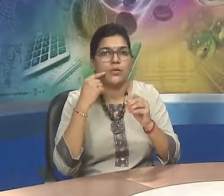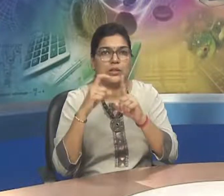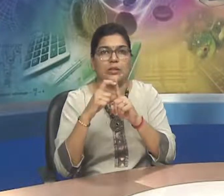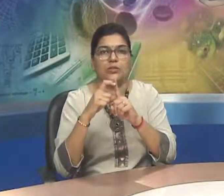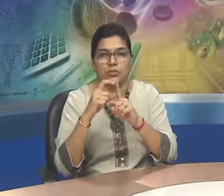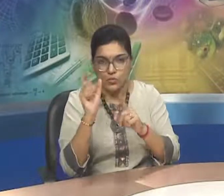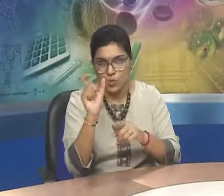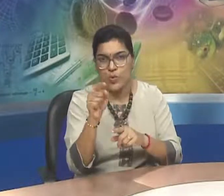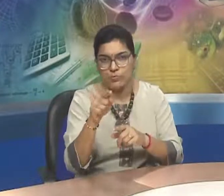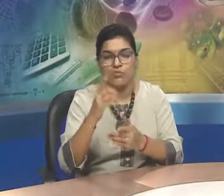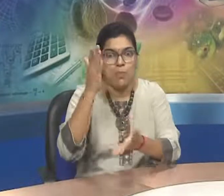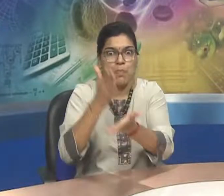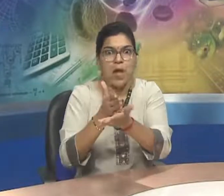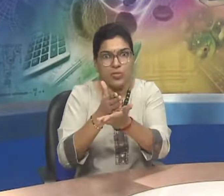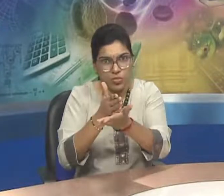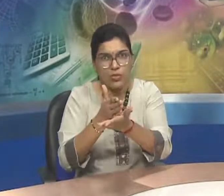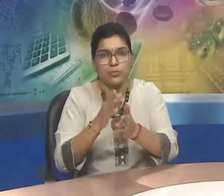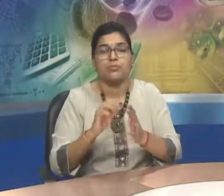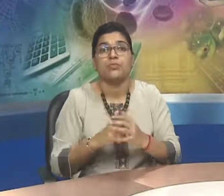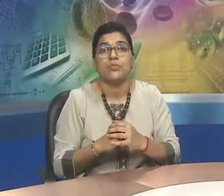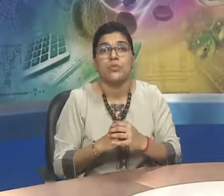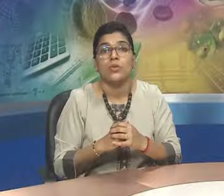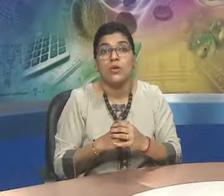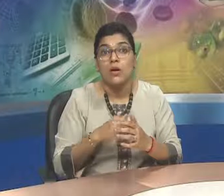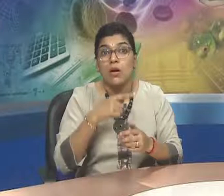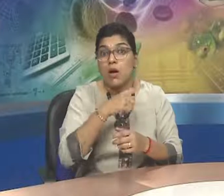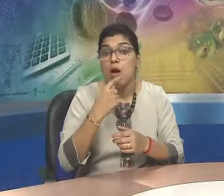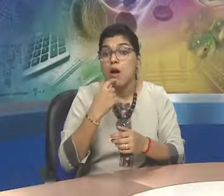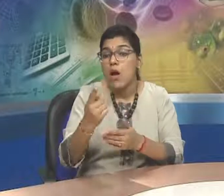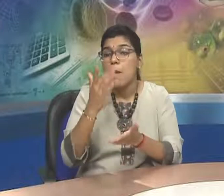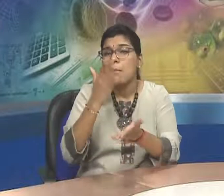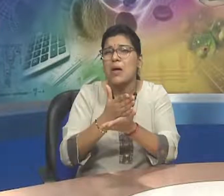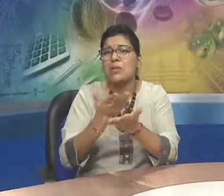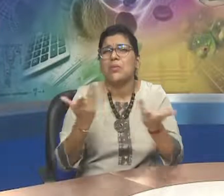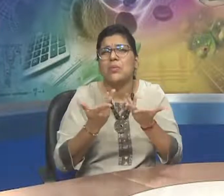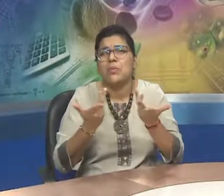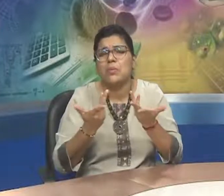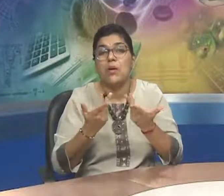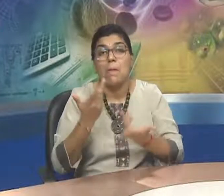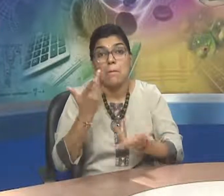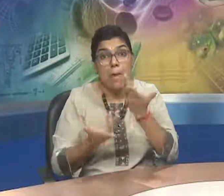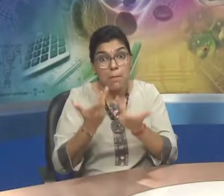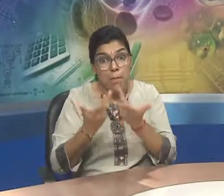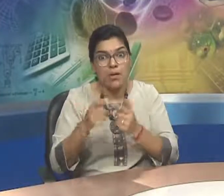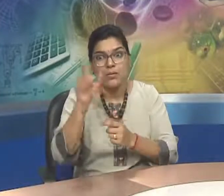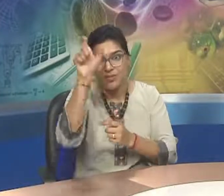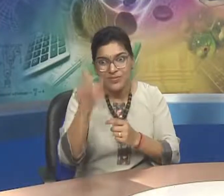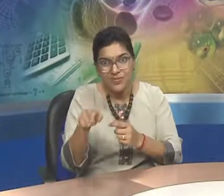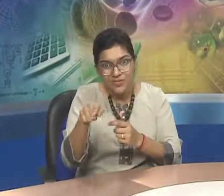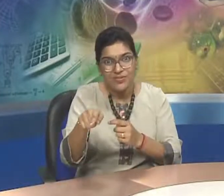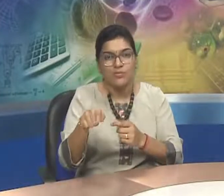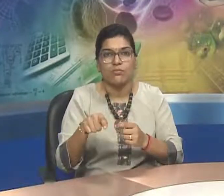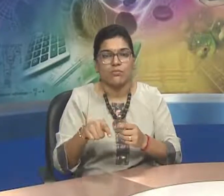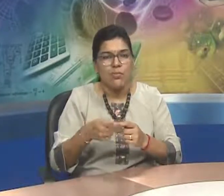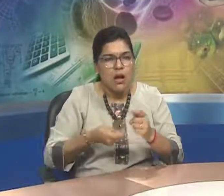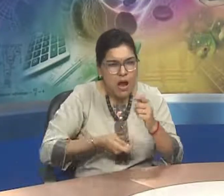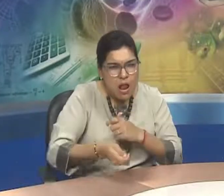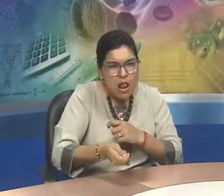it also explains that it means to forbid. To forbid means